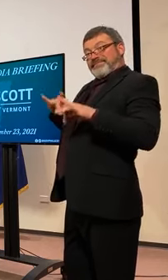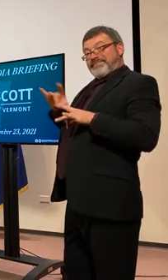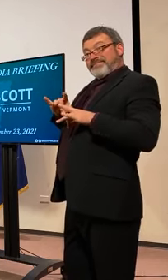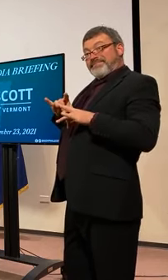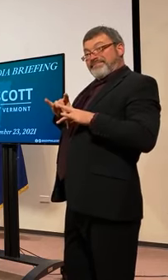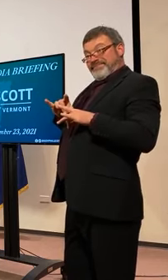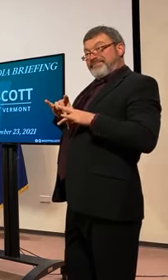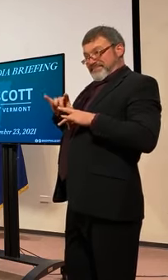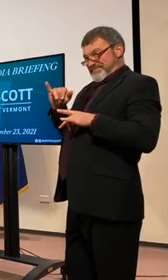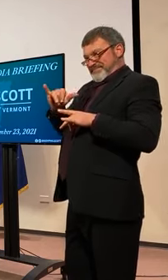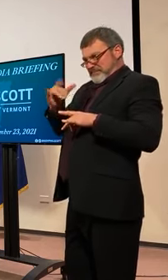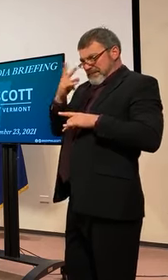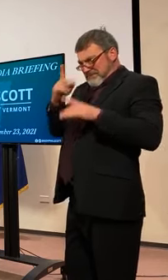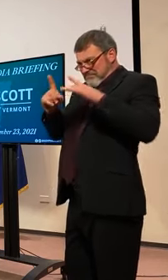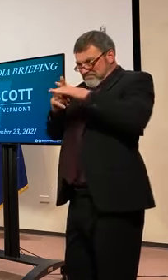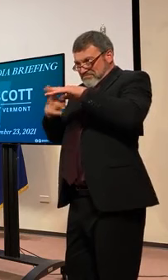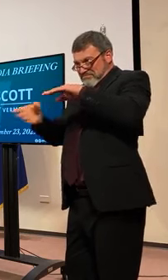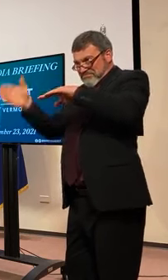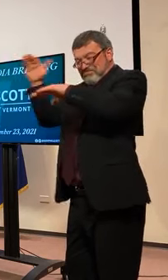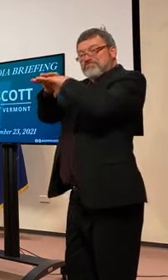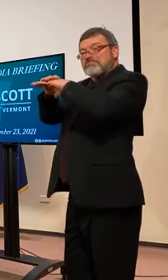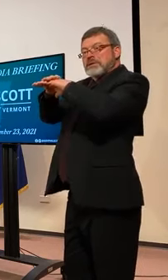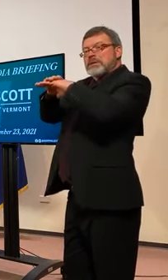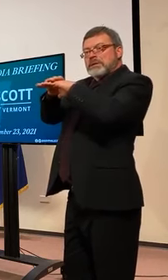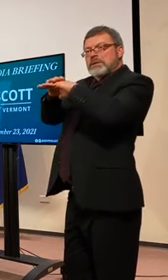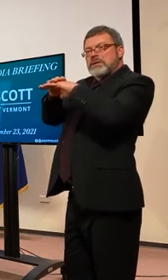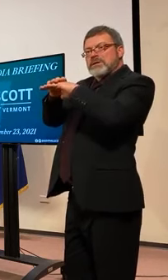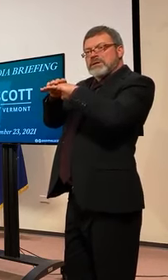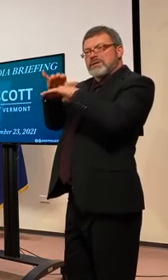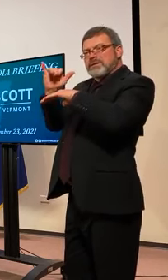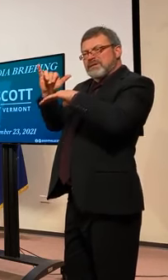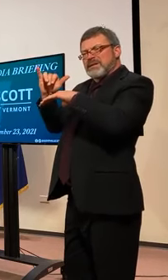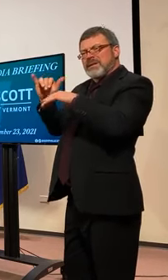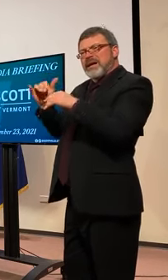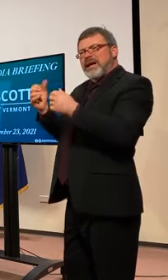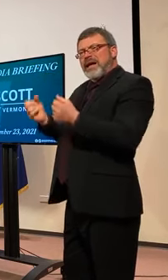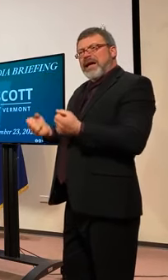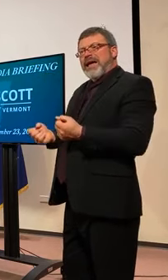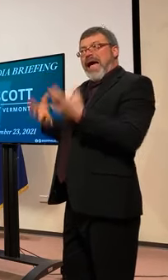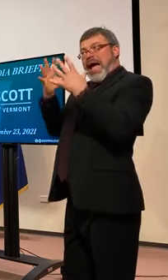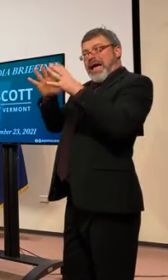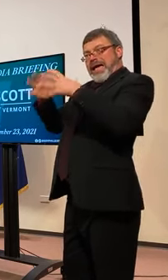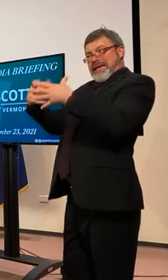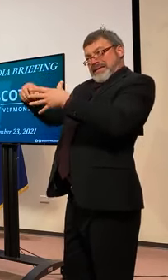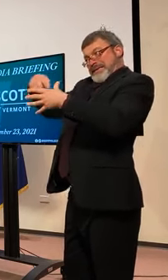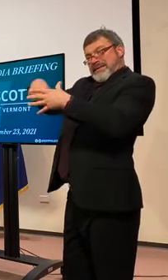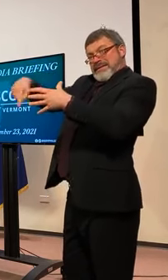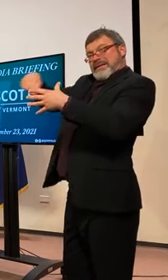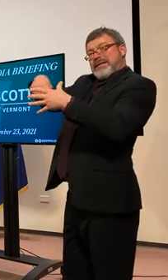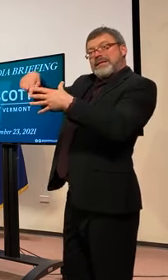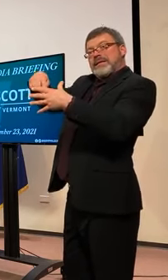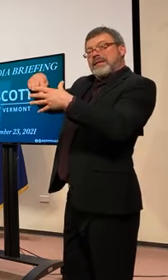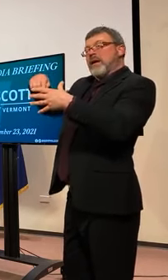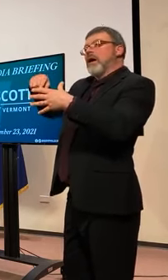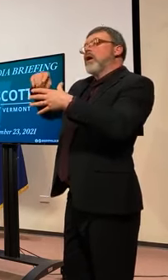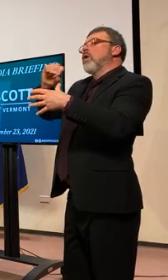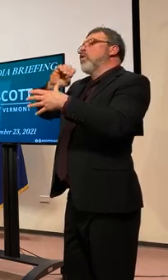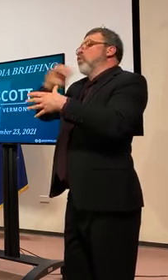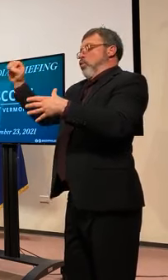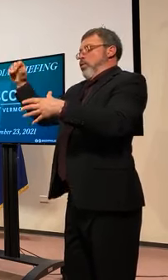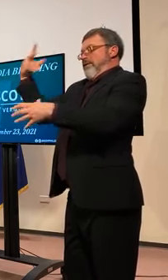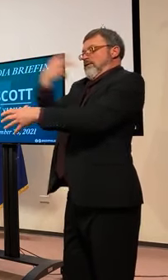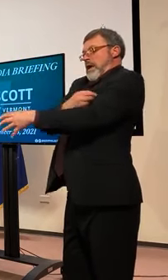Of is there any numbers, or what are the numbers as to how many of those people weren't vaccinated, did not get their